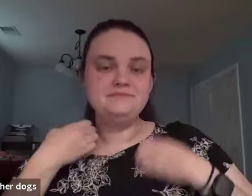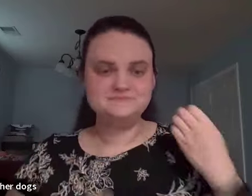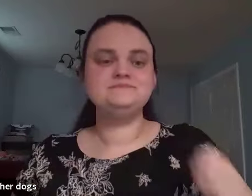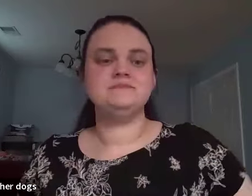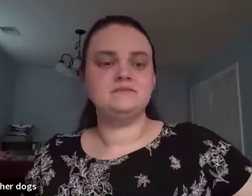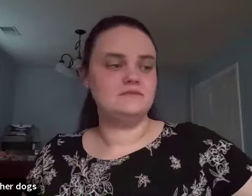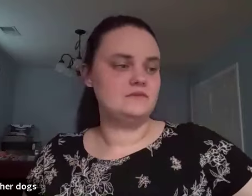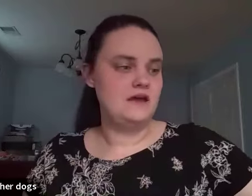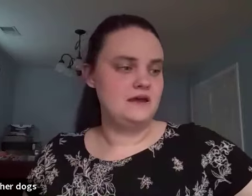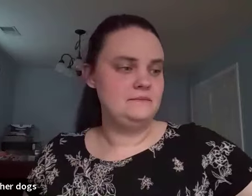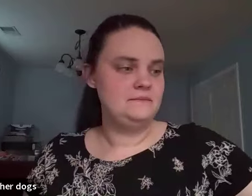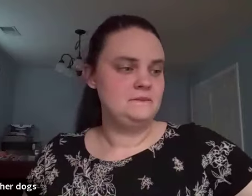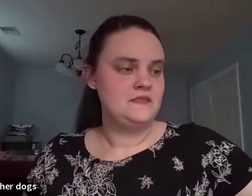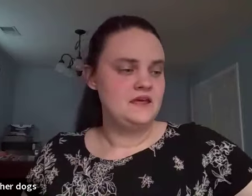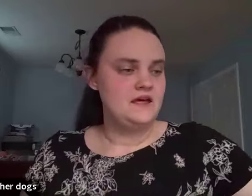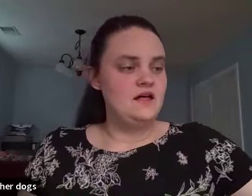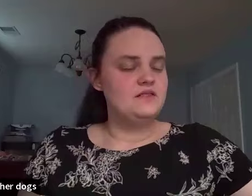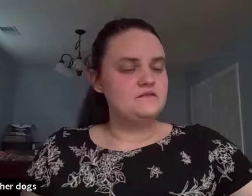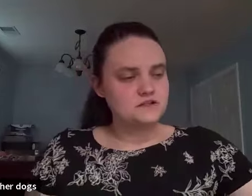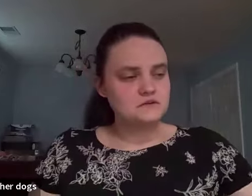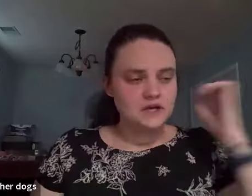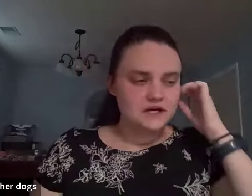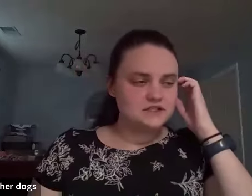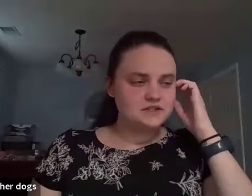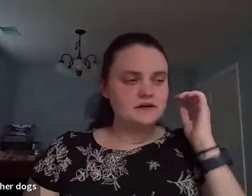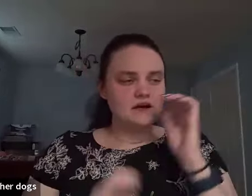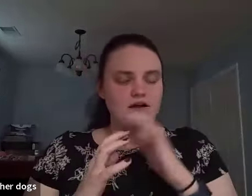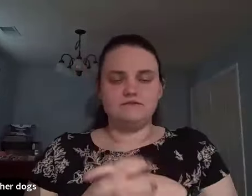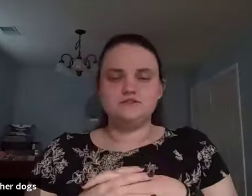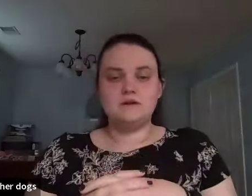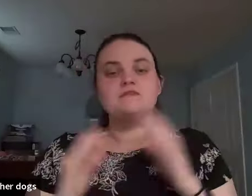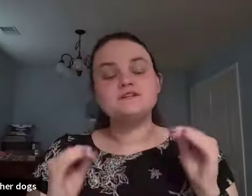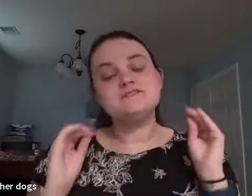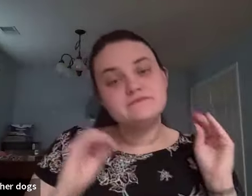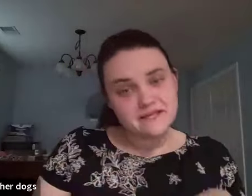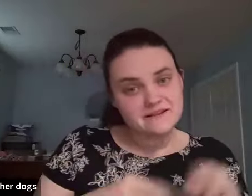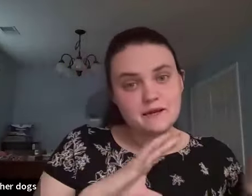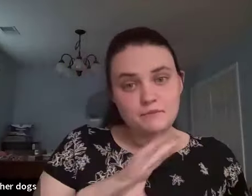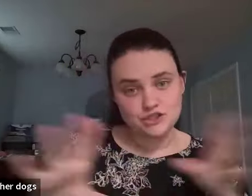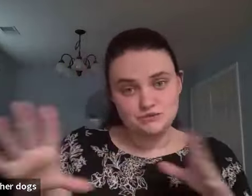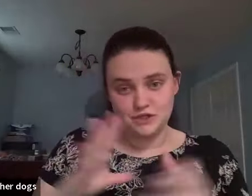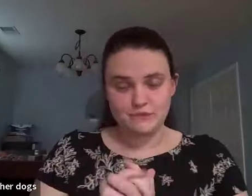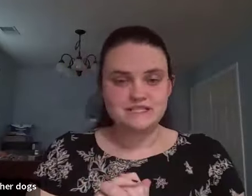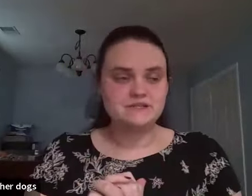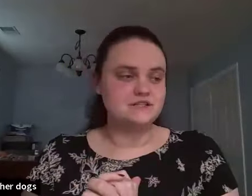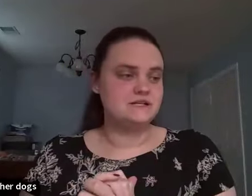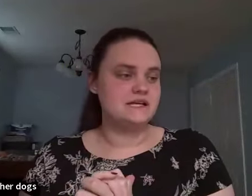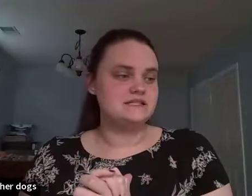hmm Okay. The first one we're going to do, the first feeling emotion we're going to be doing is